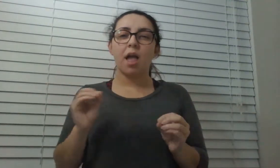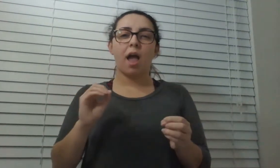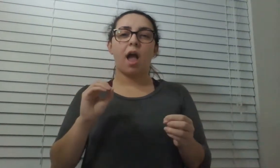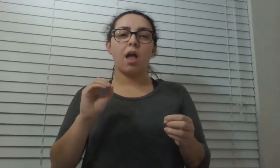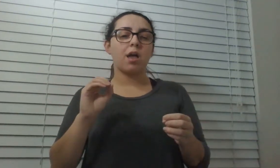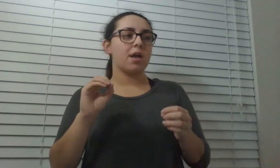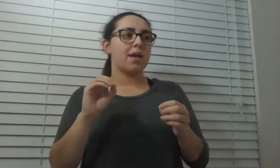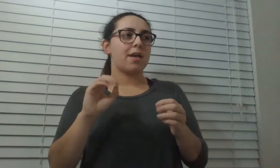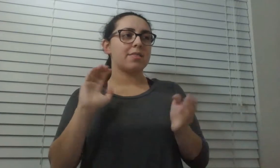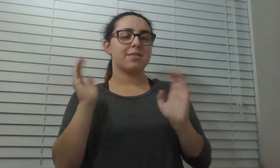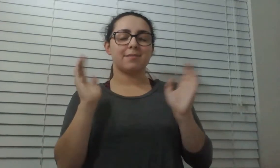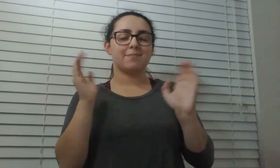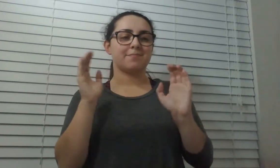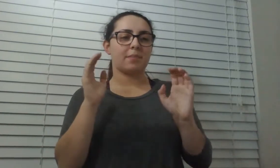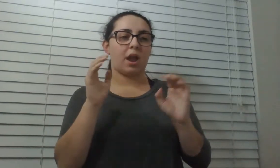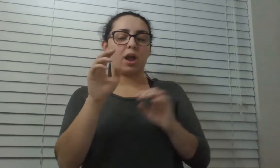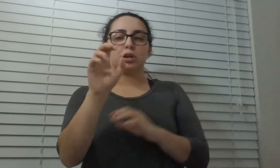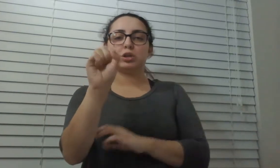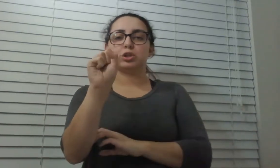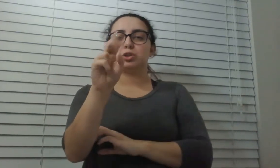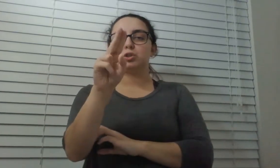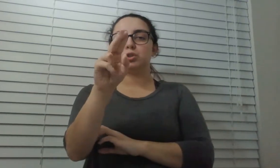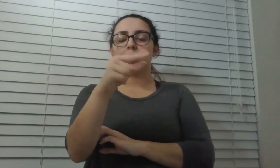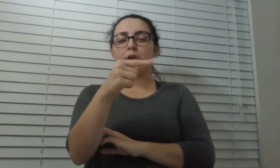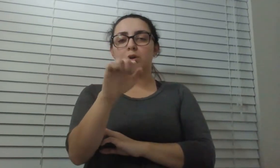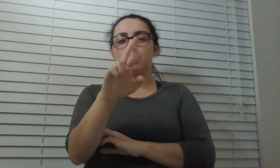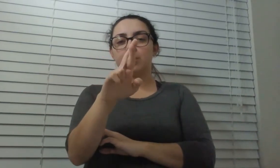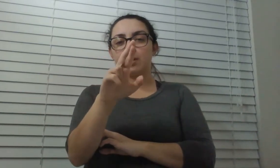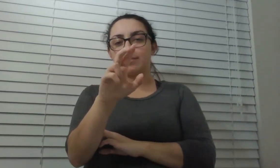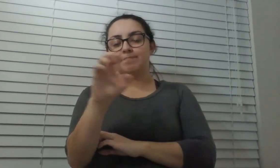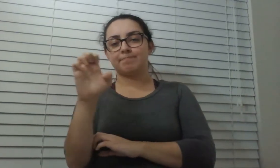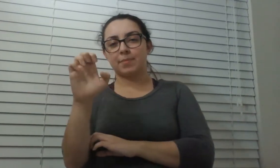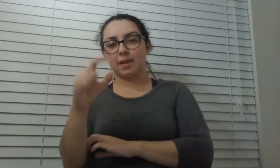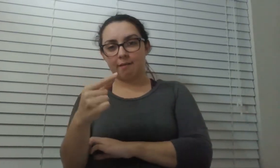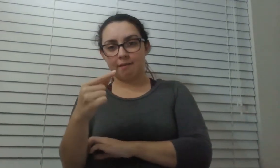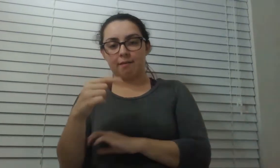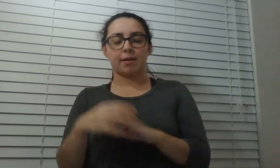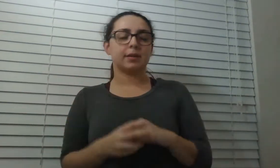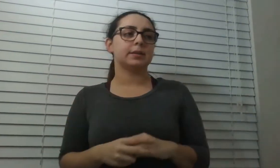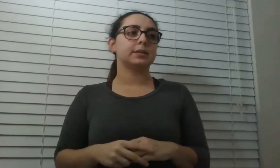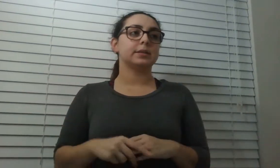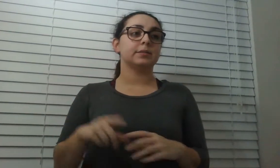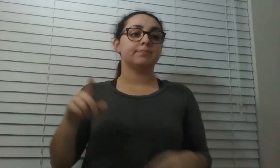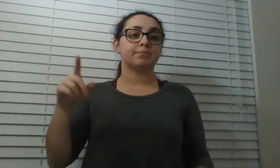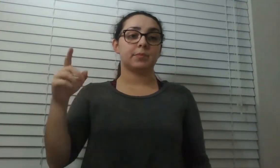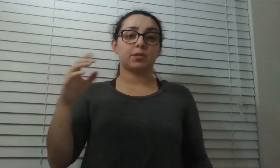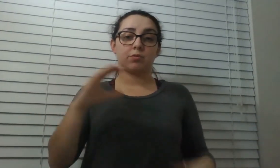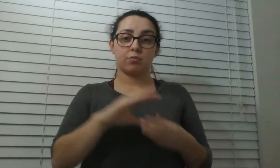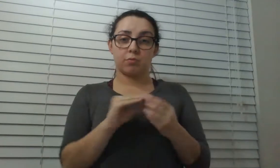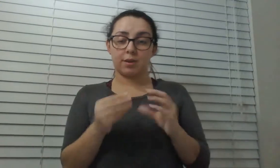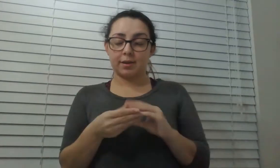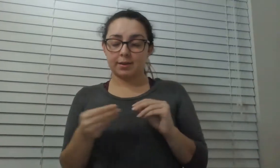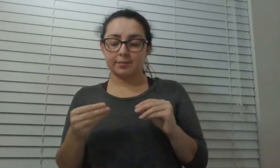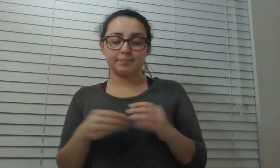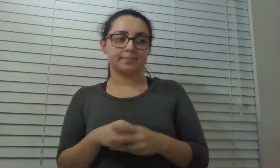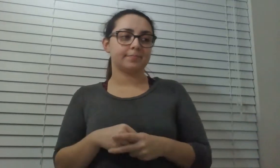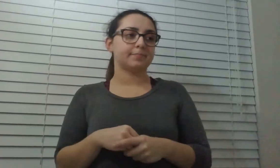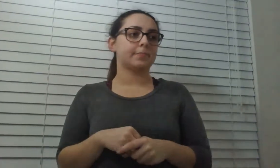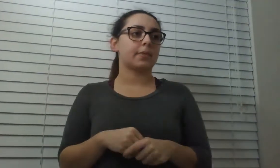Yes. Actually, the story he wanted to tell us has 3 parts. It's about a candy egg, a box, and a tree. A candy